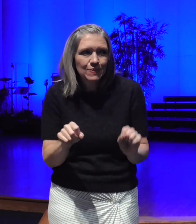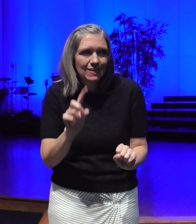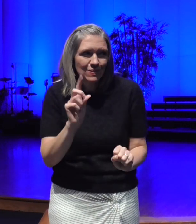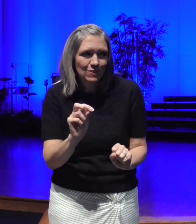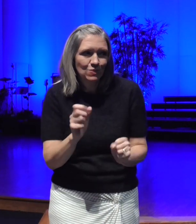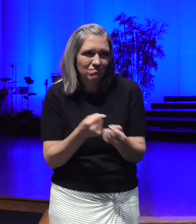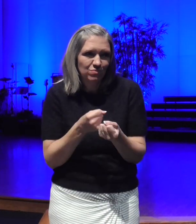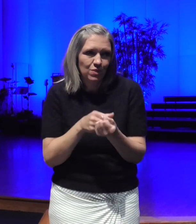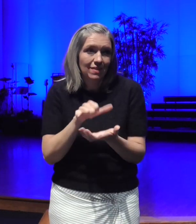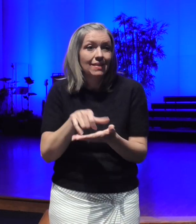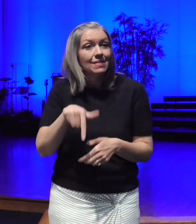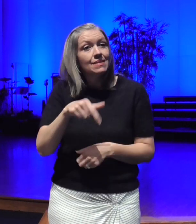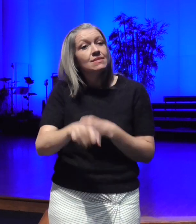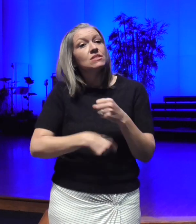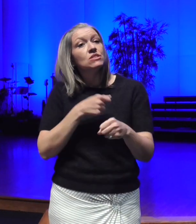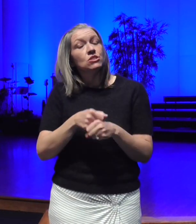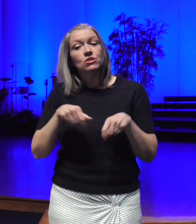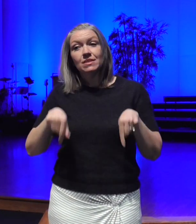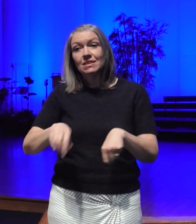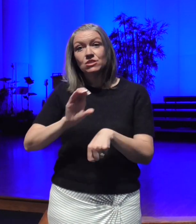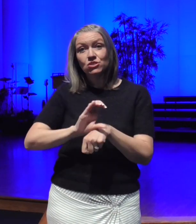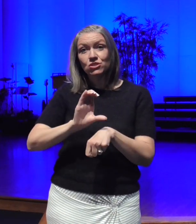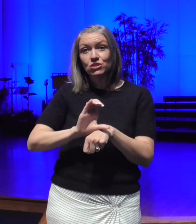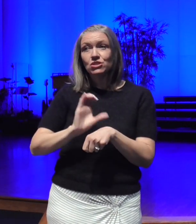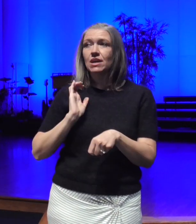year, here at Mile High Church, our